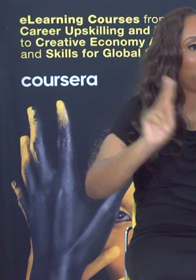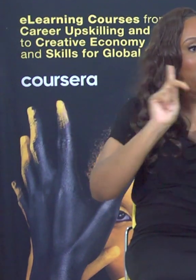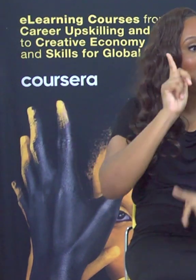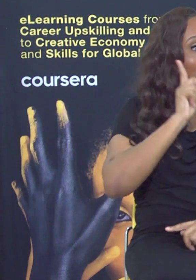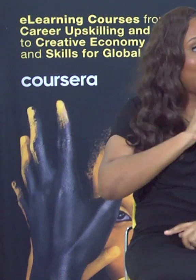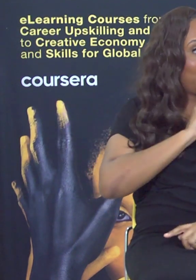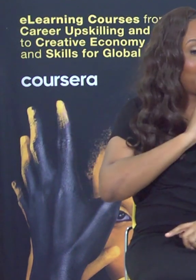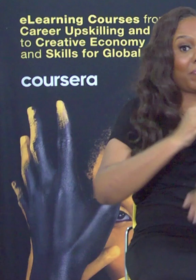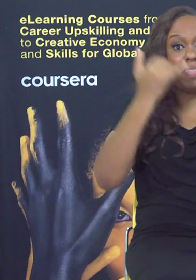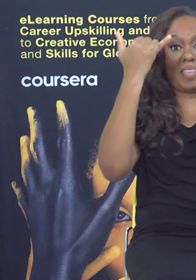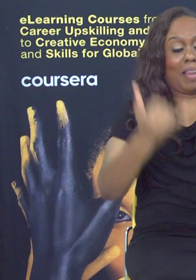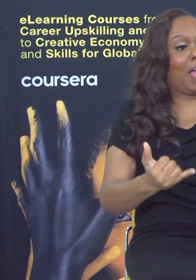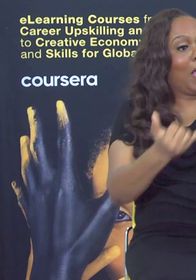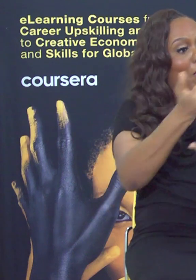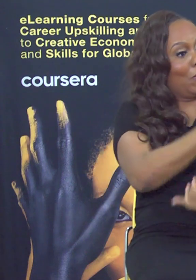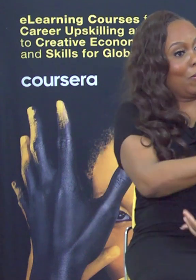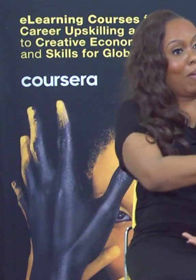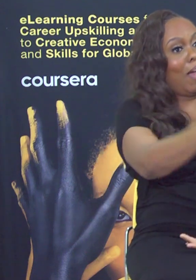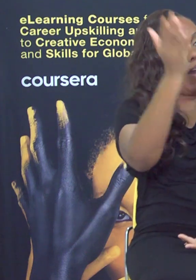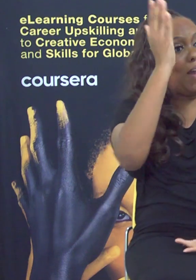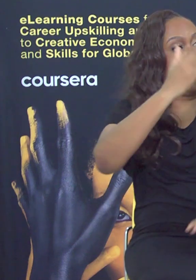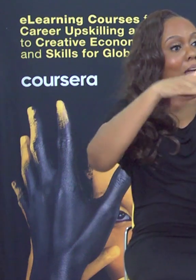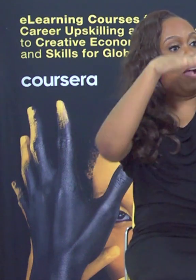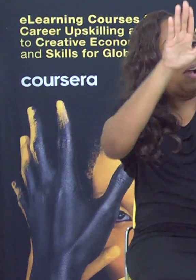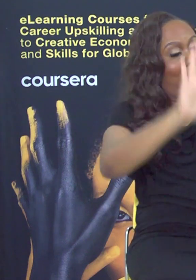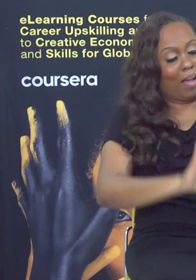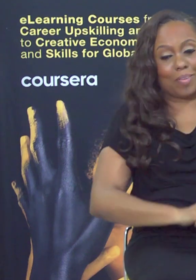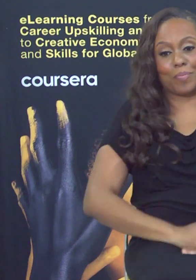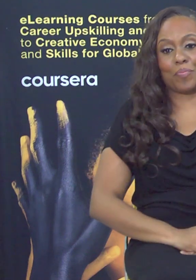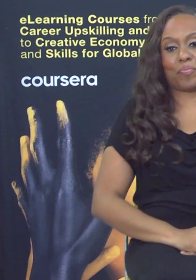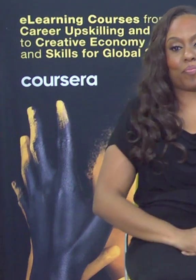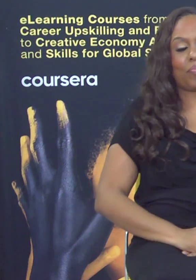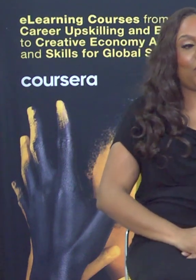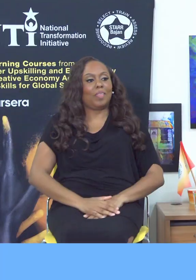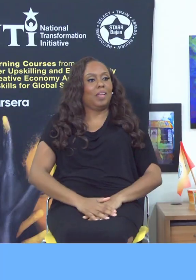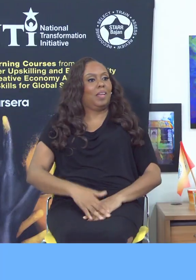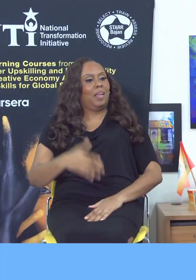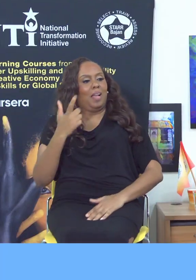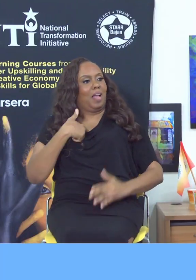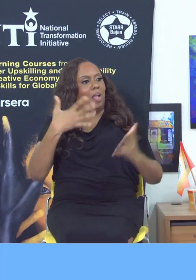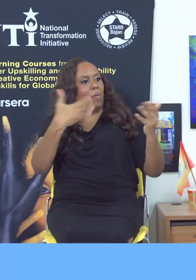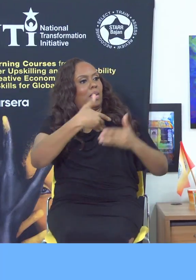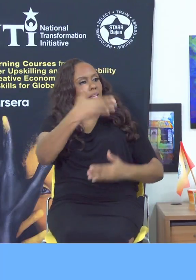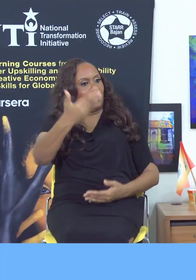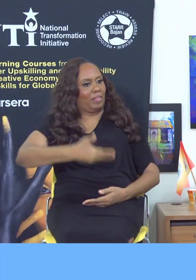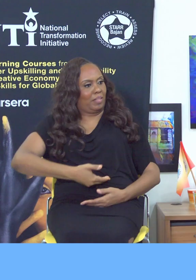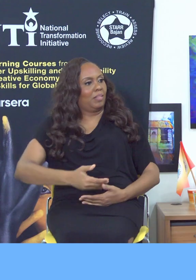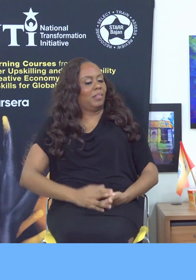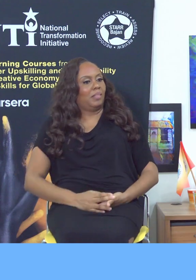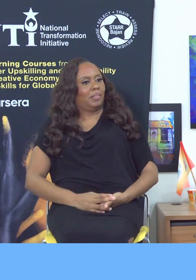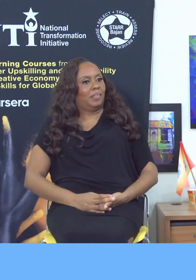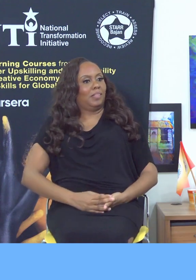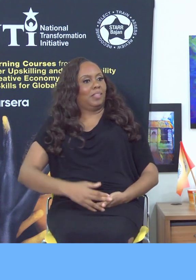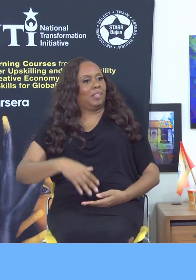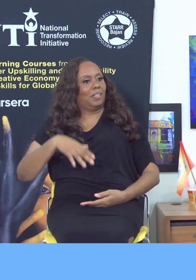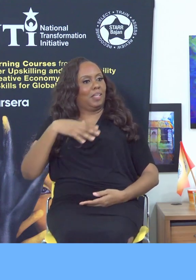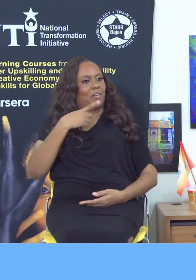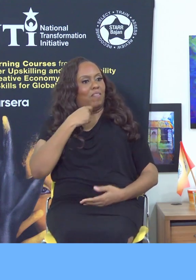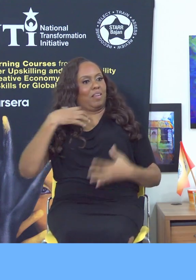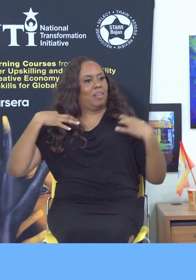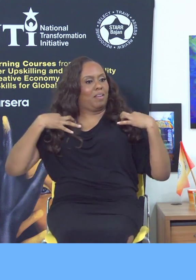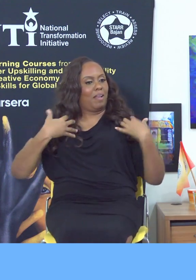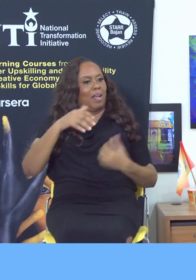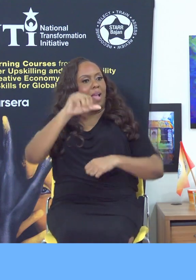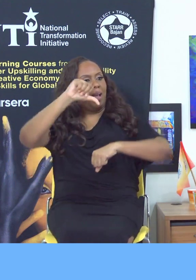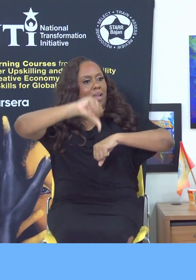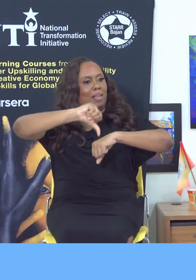Now to our star guests here this afternoon, from your left to right, I believe. On the left in the maroon is Mr.